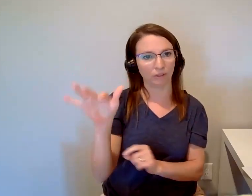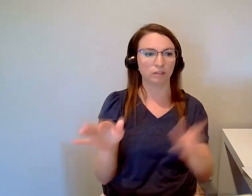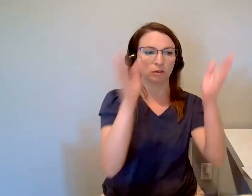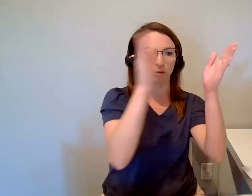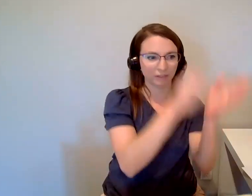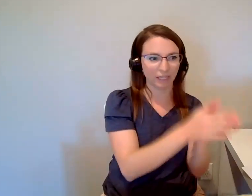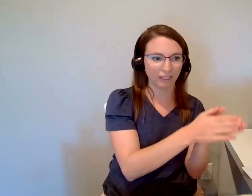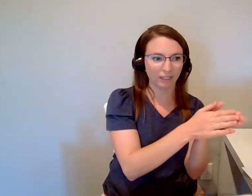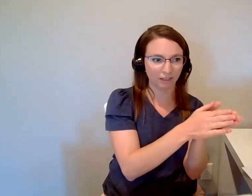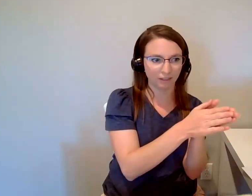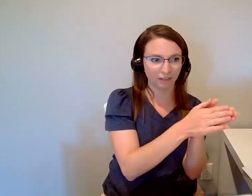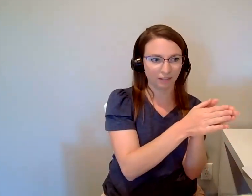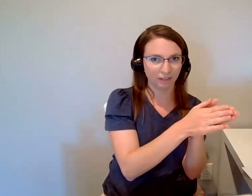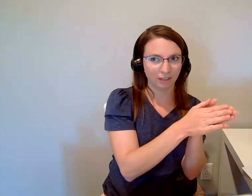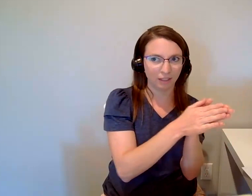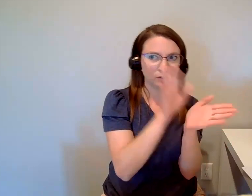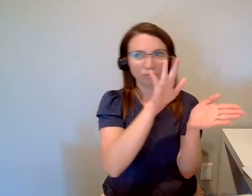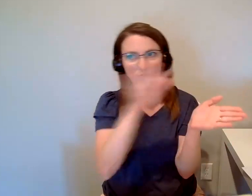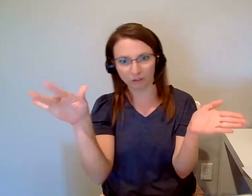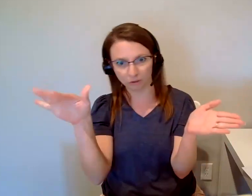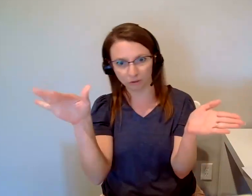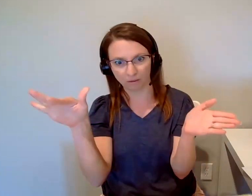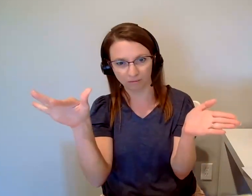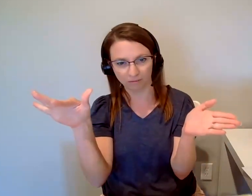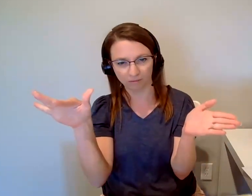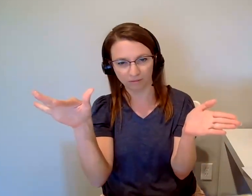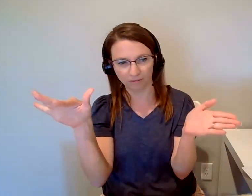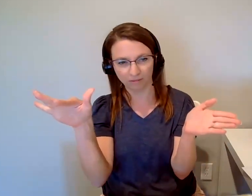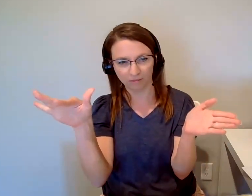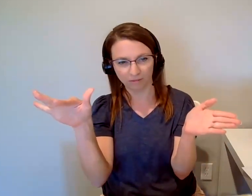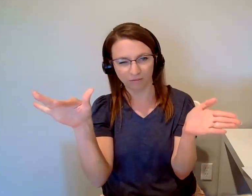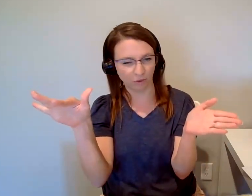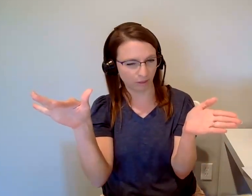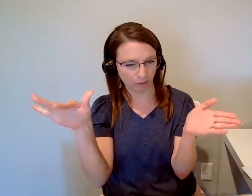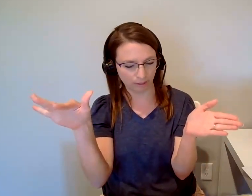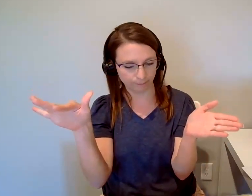clarity. So you'll sign it and then you'll finger spell for clarity.